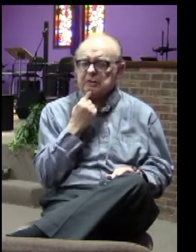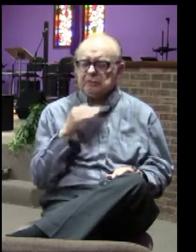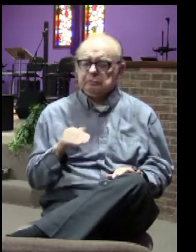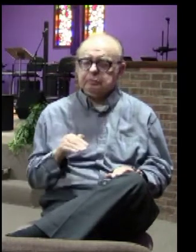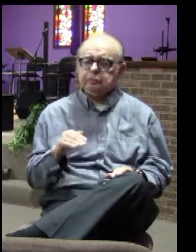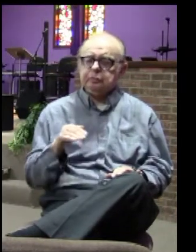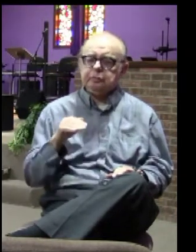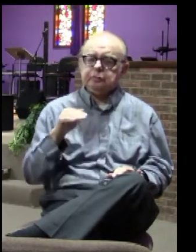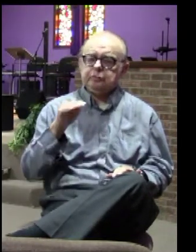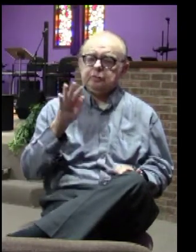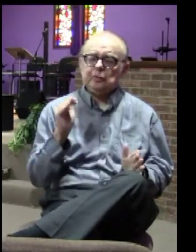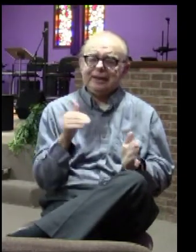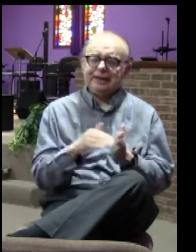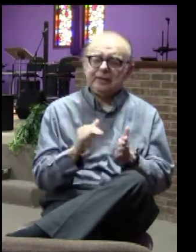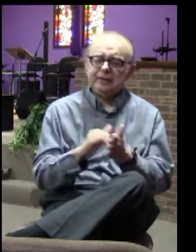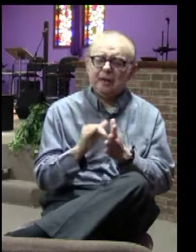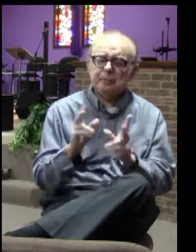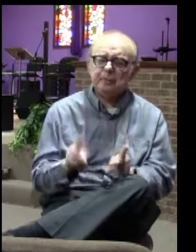and going against them.